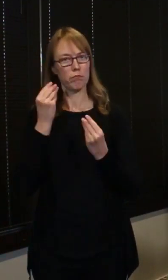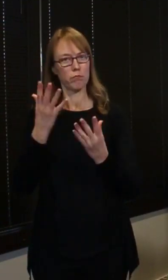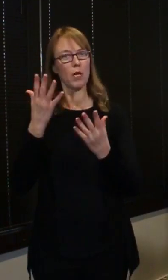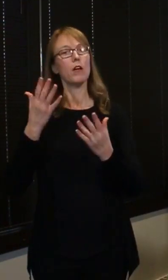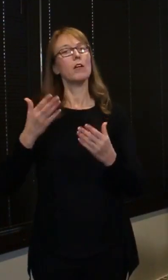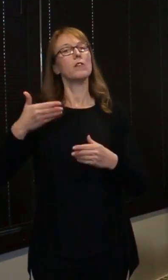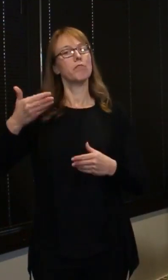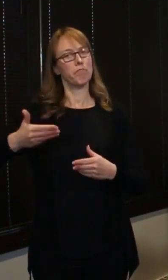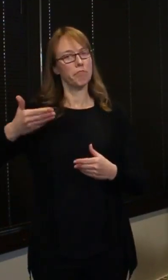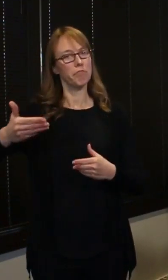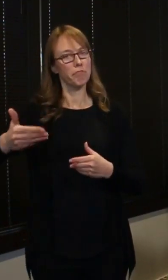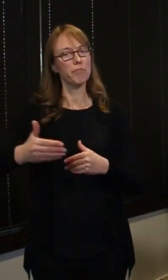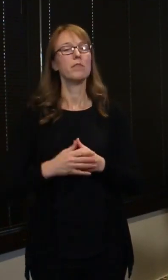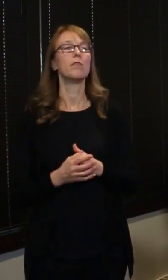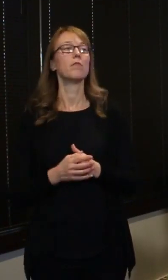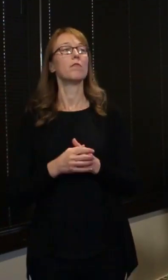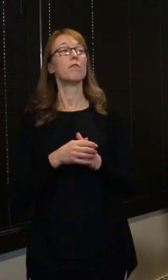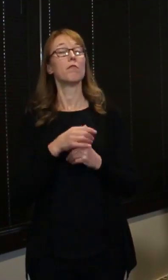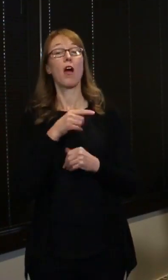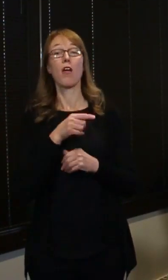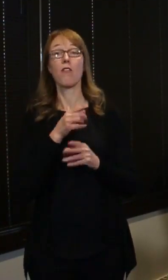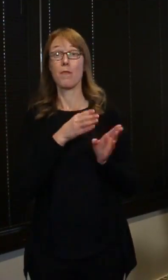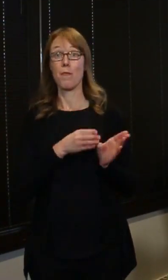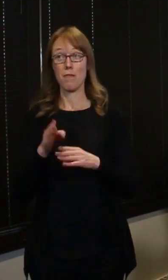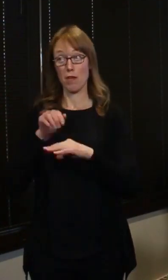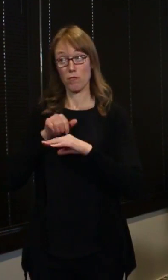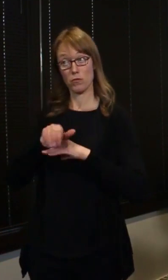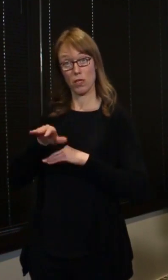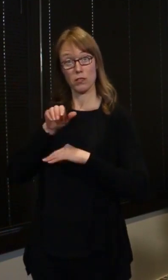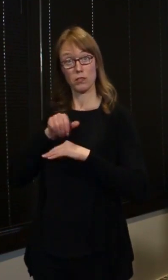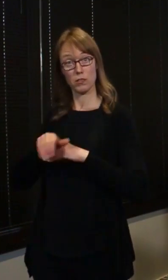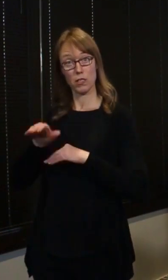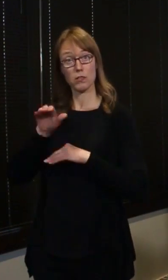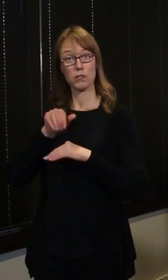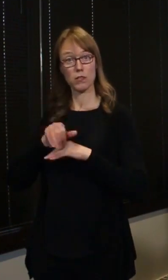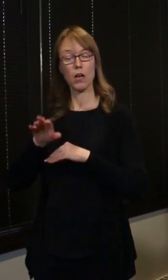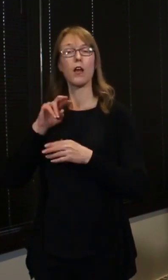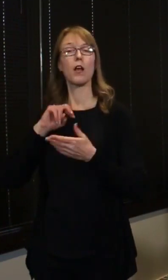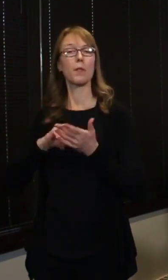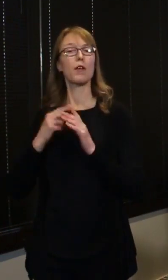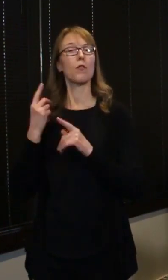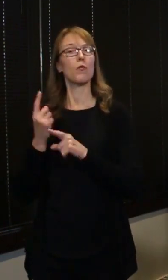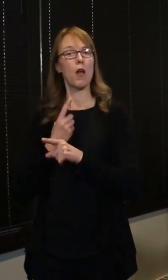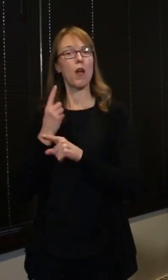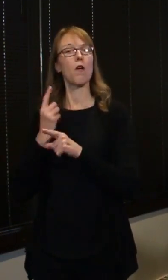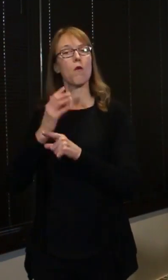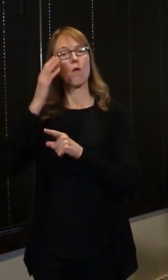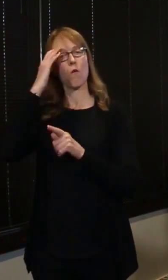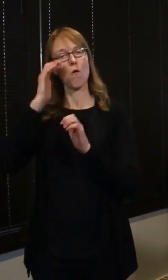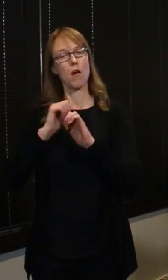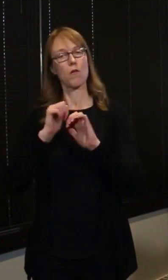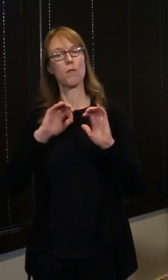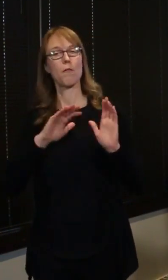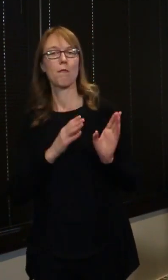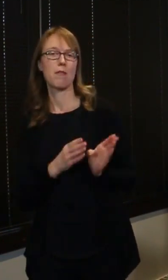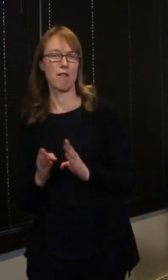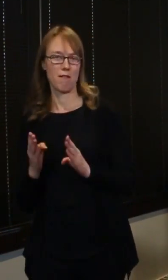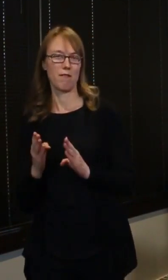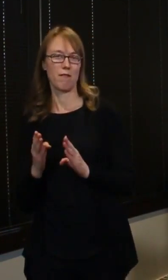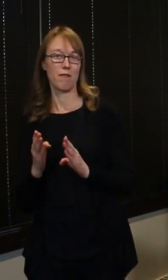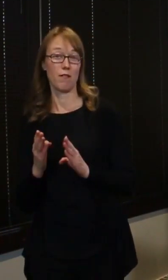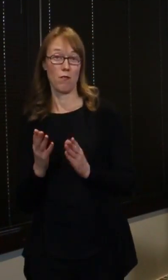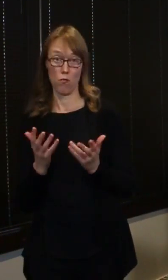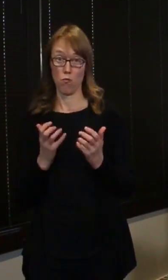is really the important part. Now, obviously, we'd like for there to be more vaccine, but absent that,